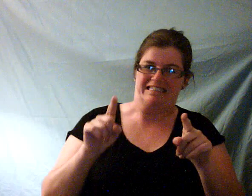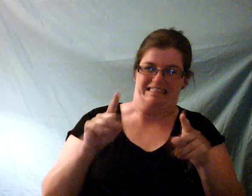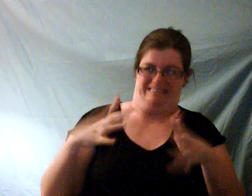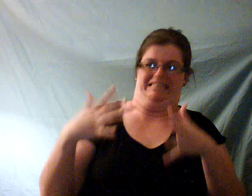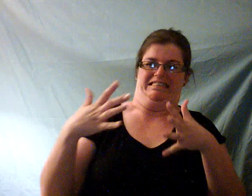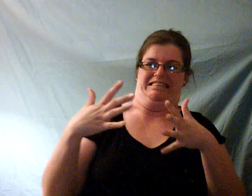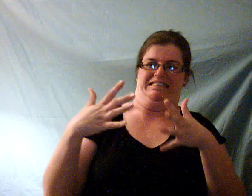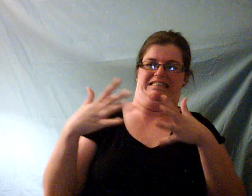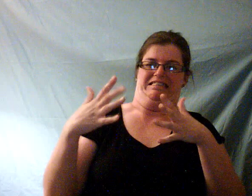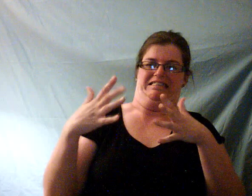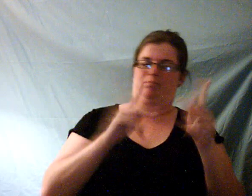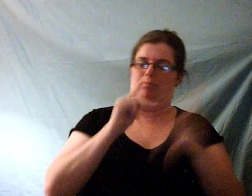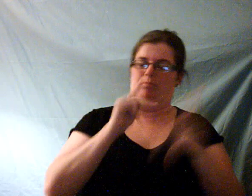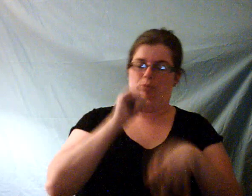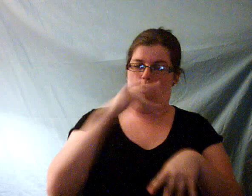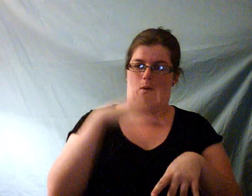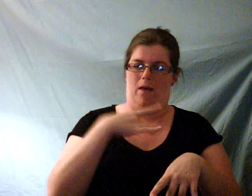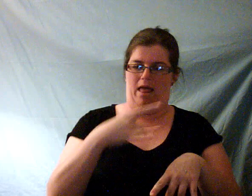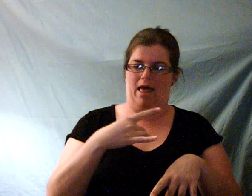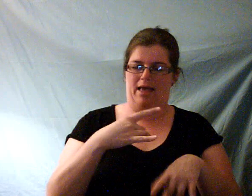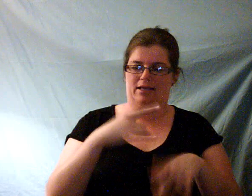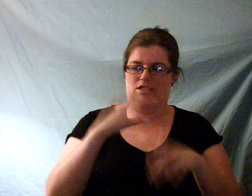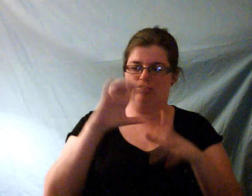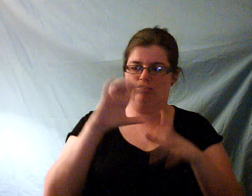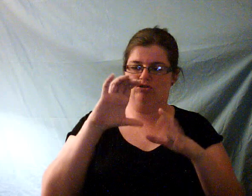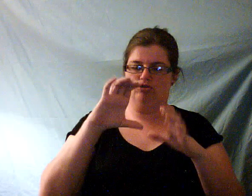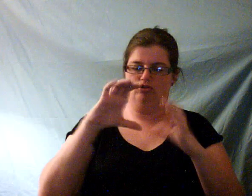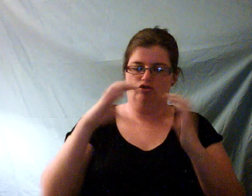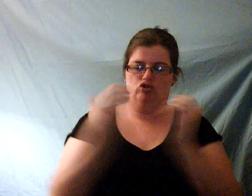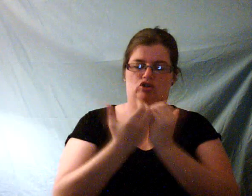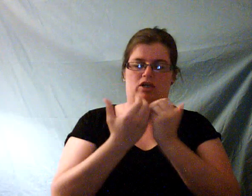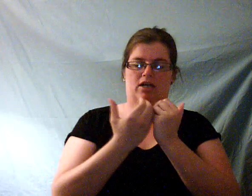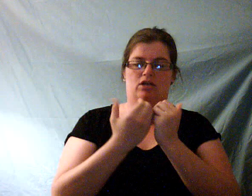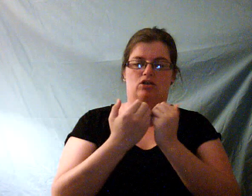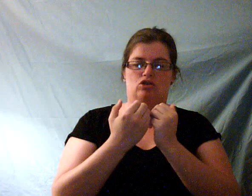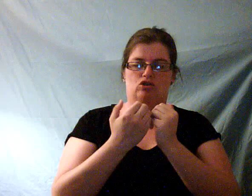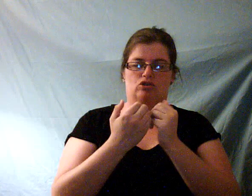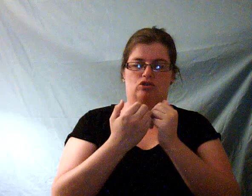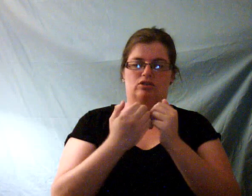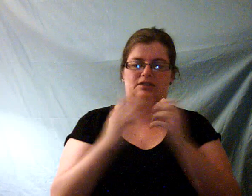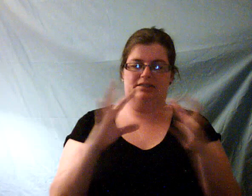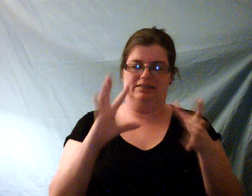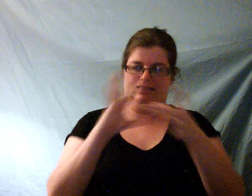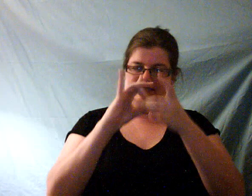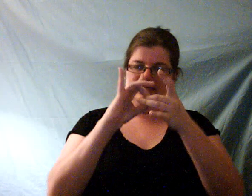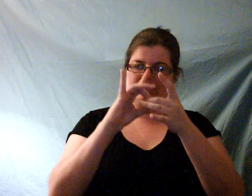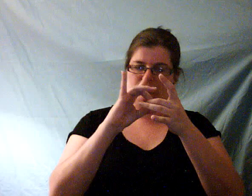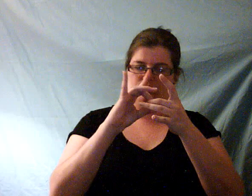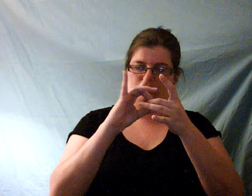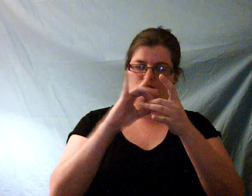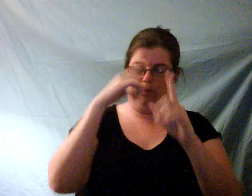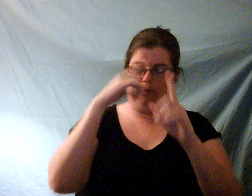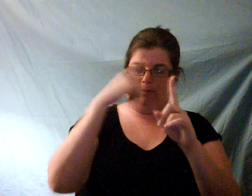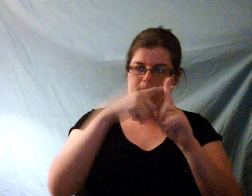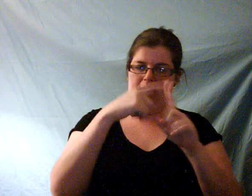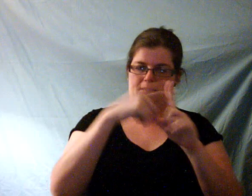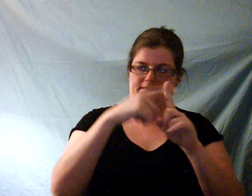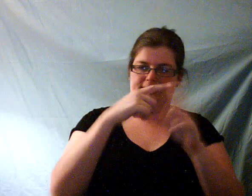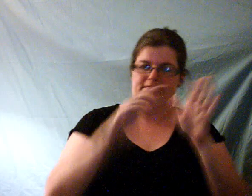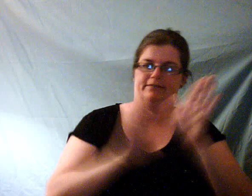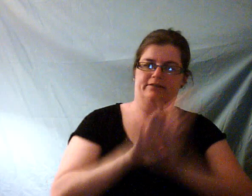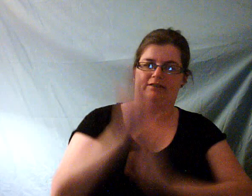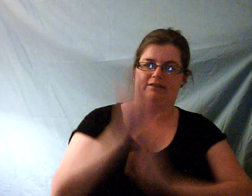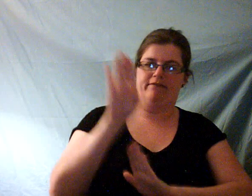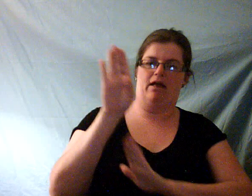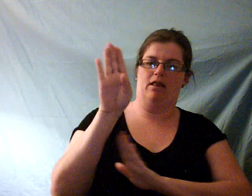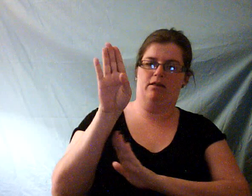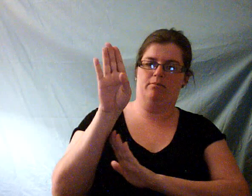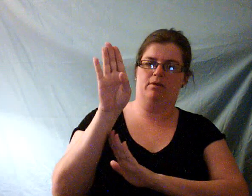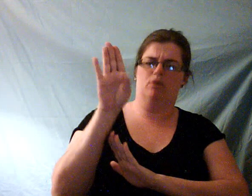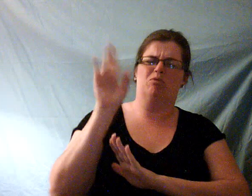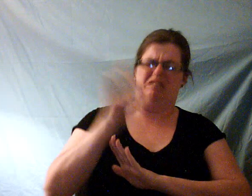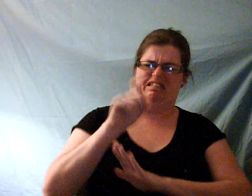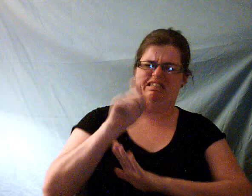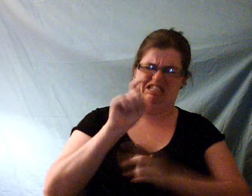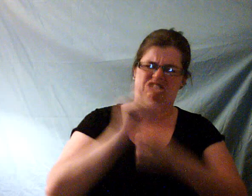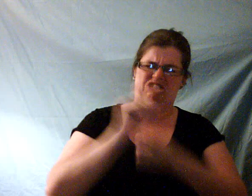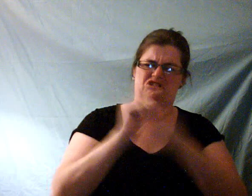that change is very strongly linked to positive development. We have to have change. We don't keep things